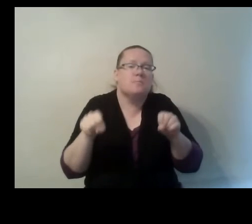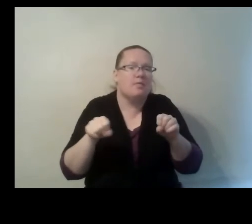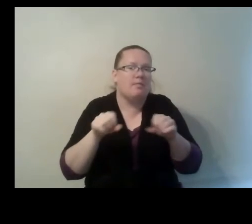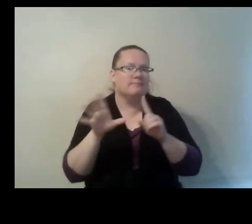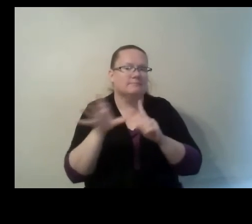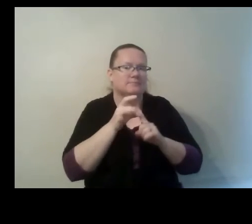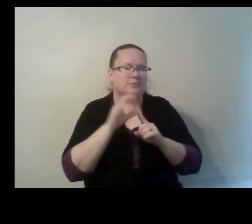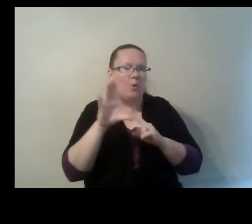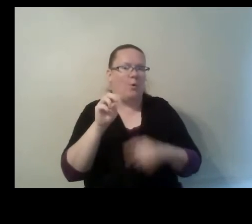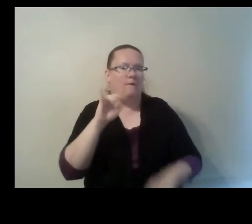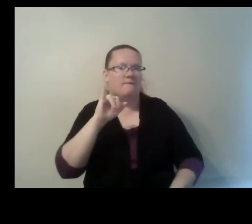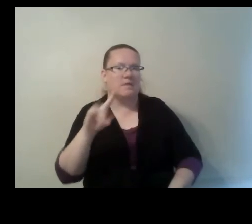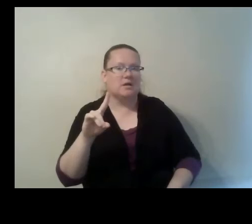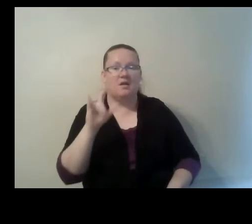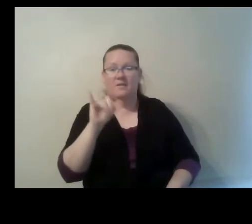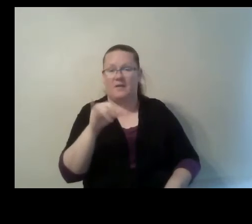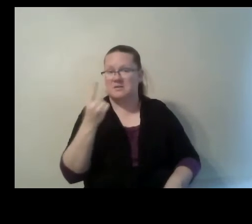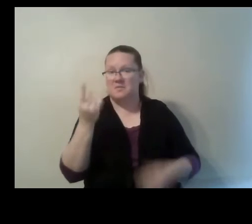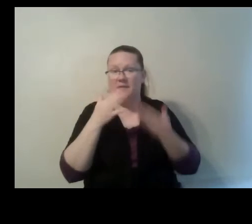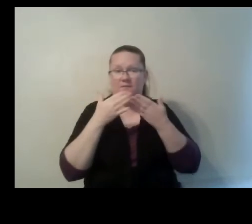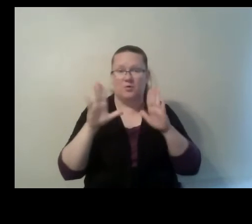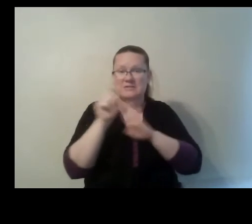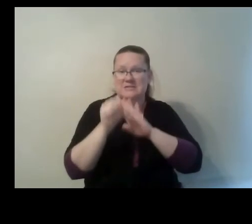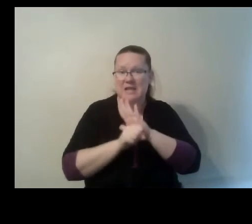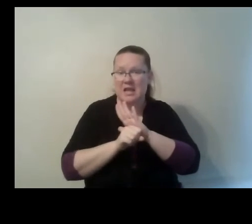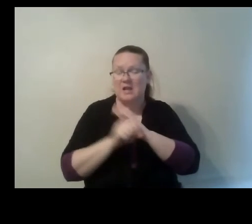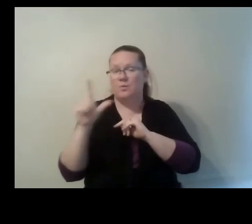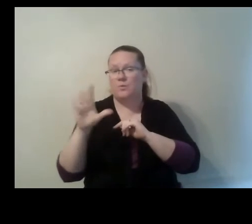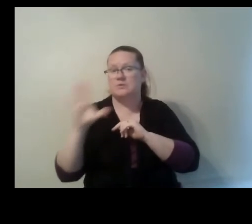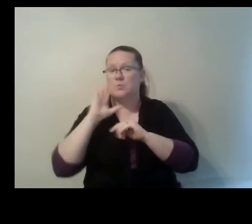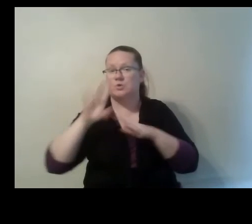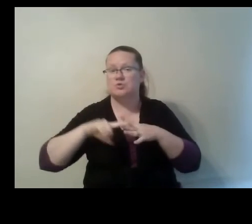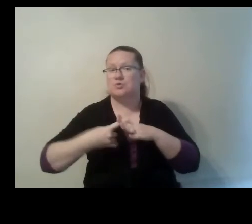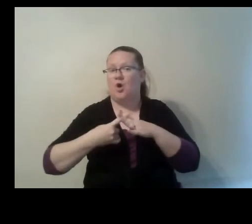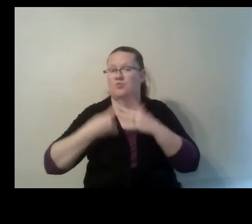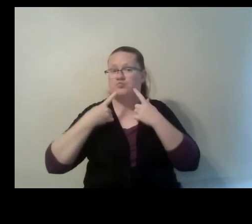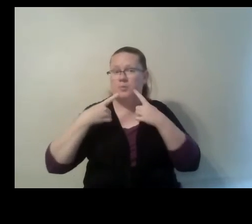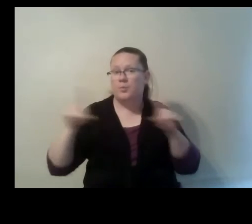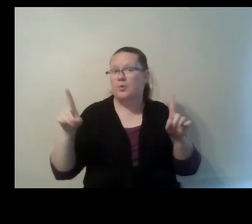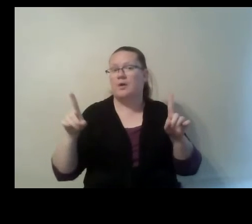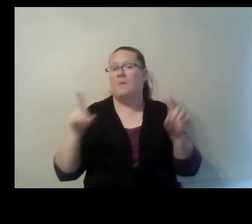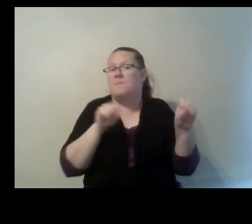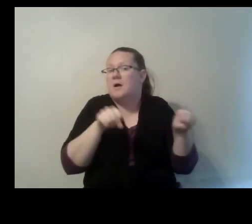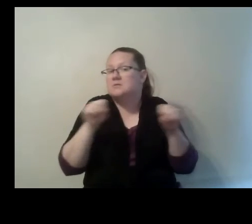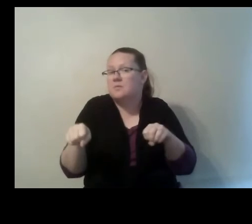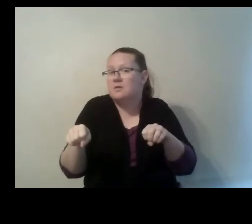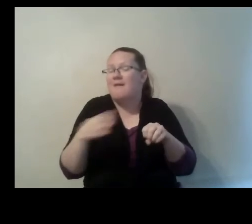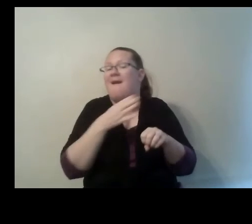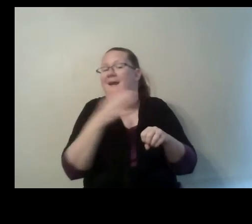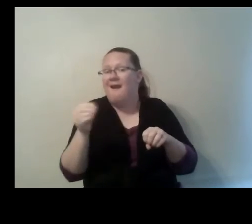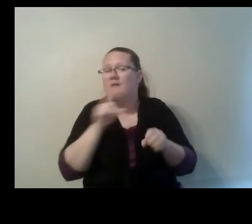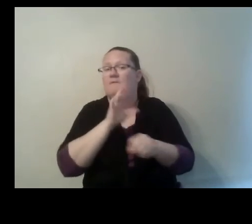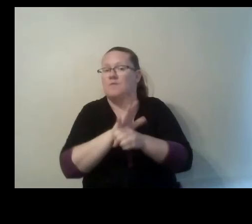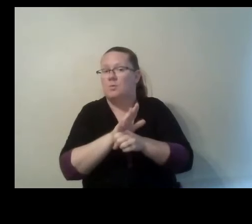is something that's being done statewide, or if Lucas is going to start reporting probable cases in addition to